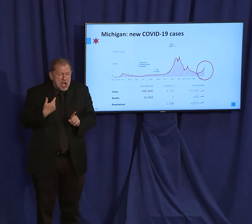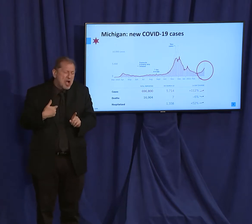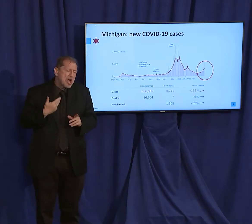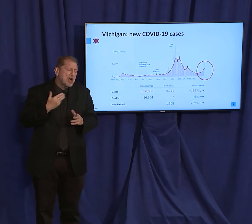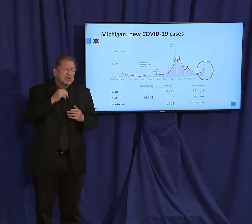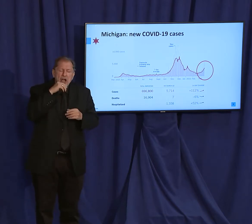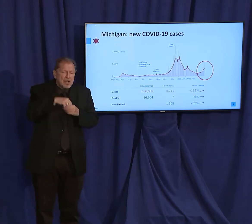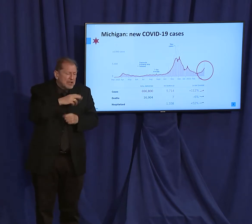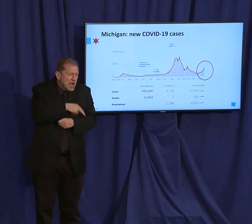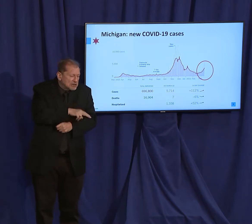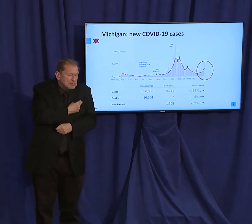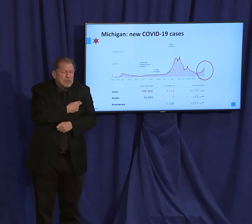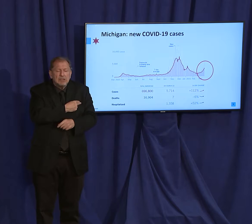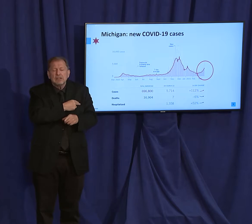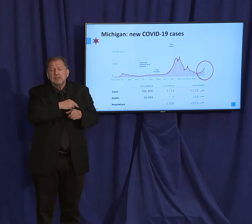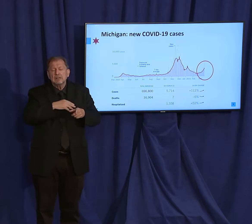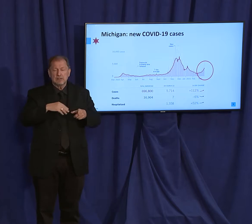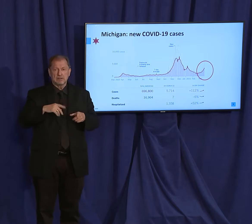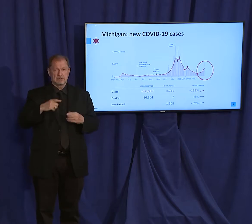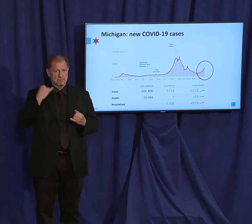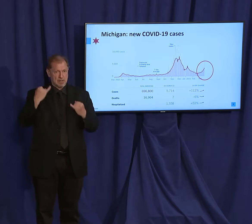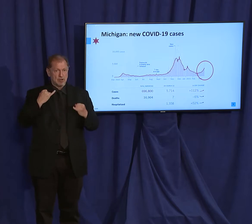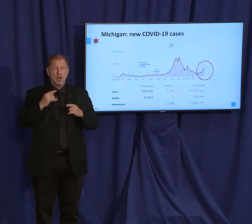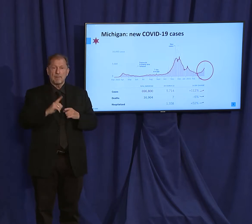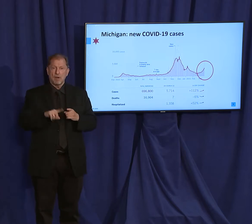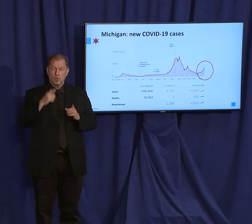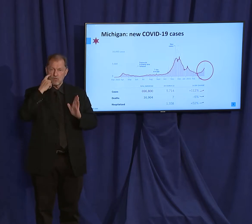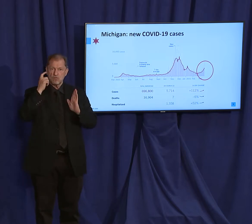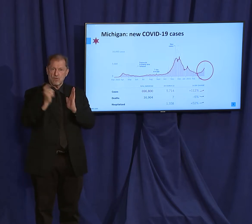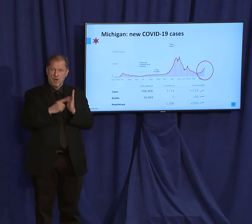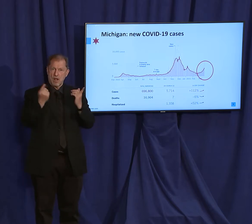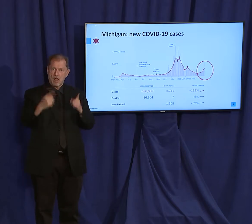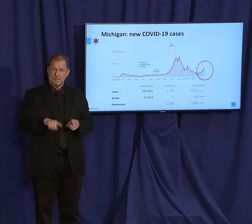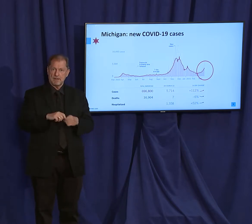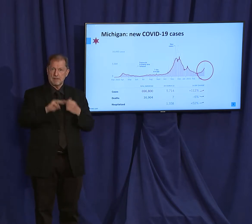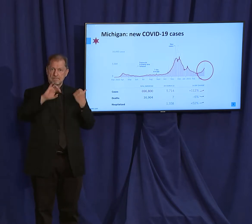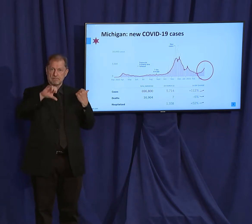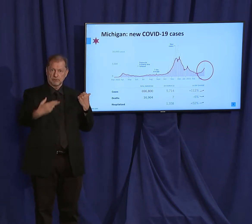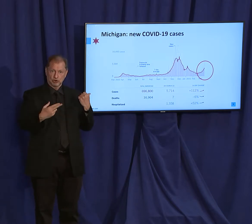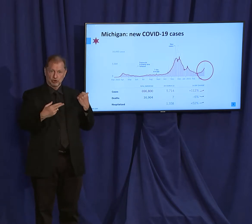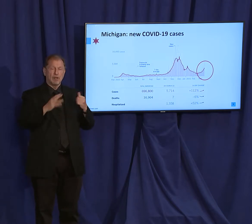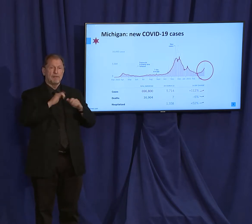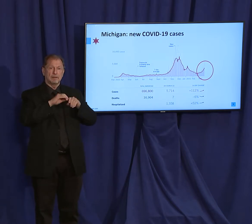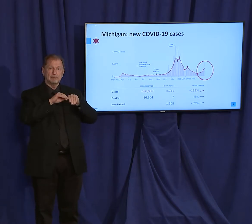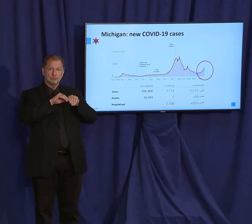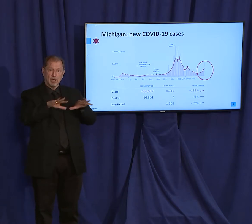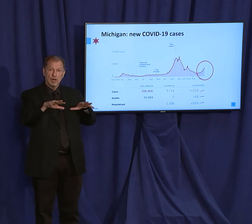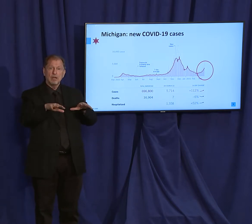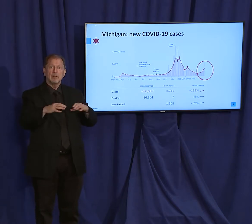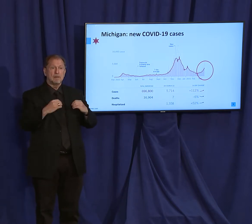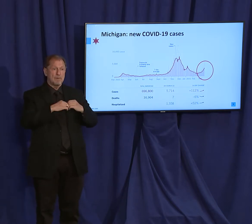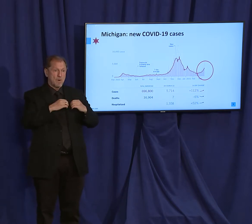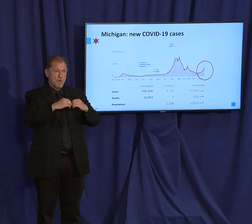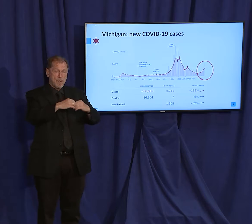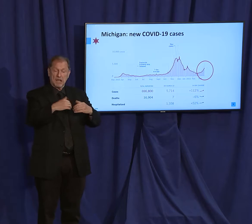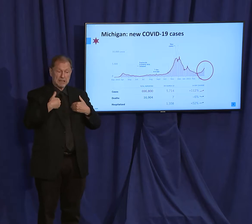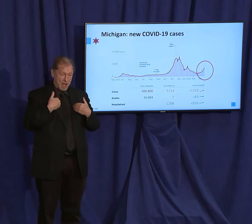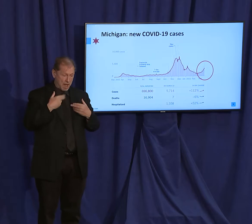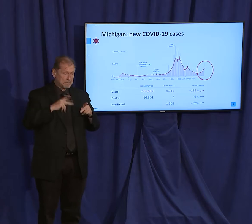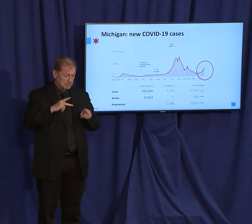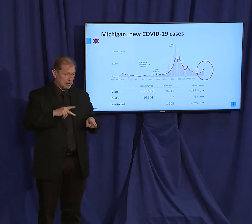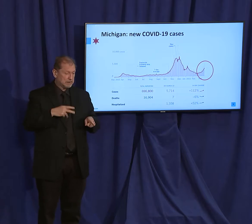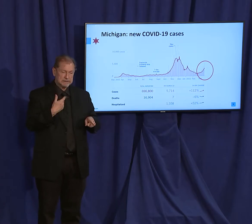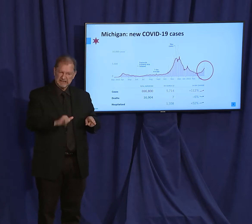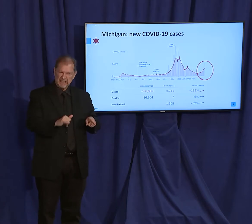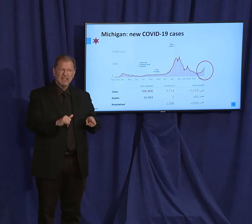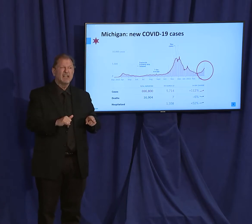up getting infected? And theoretically, you could imagine that. But what we're seeing in Michigan, unfortunately, is that even if there are more cases in younger people,